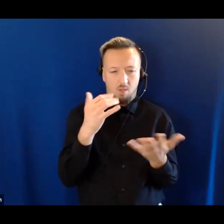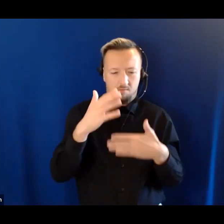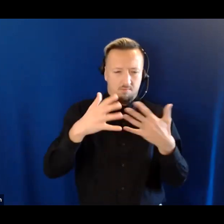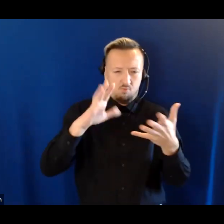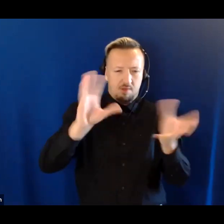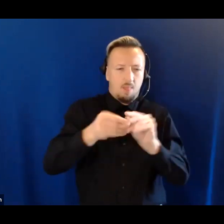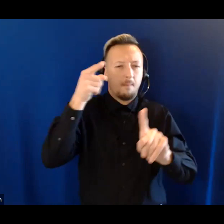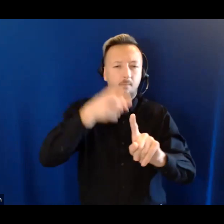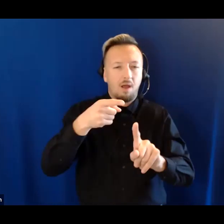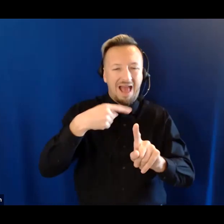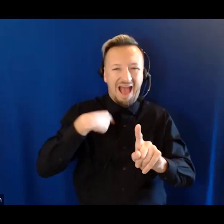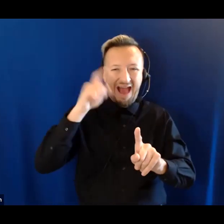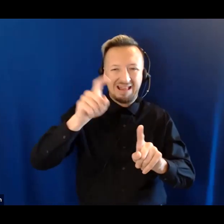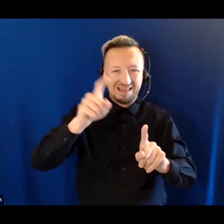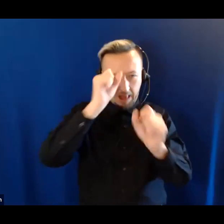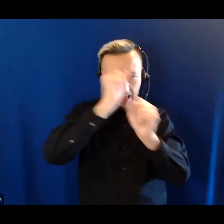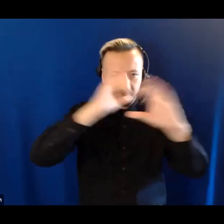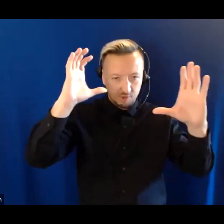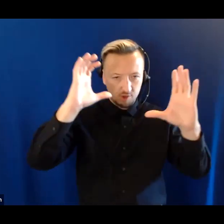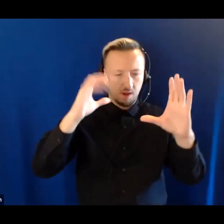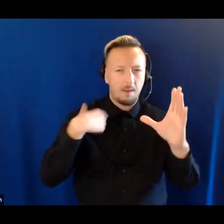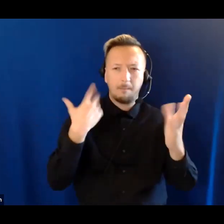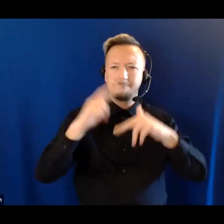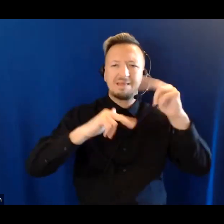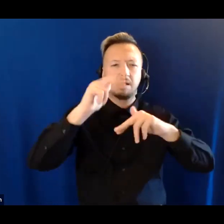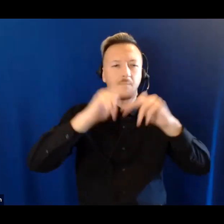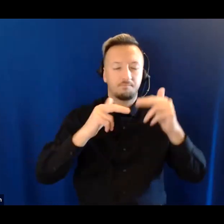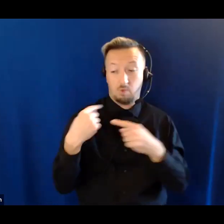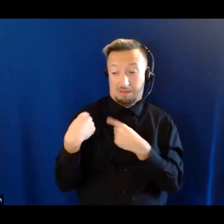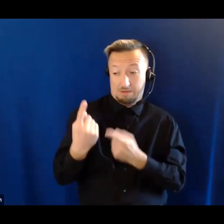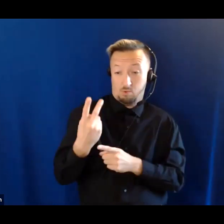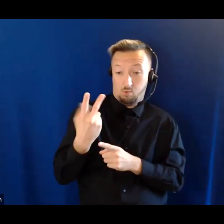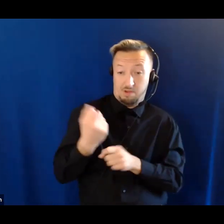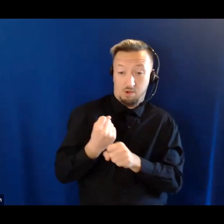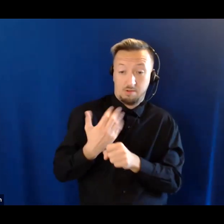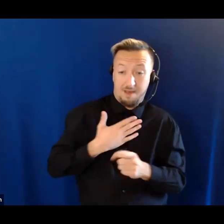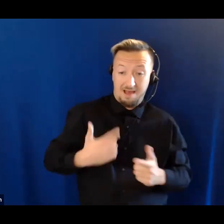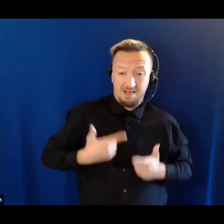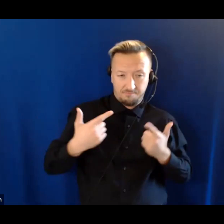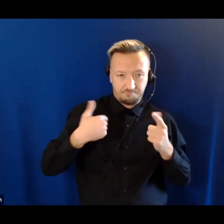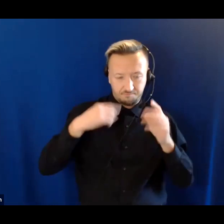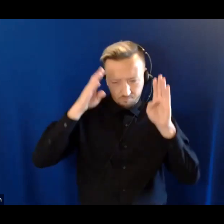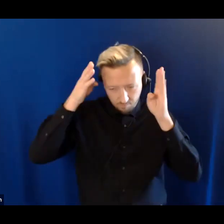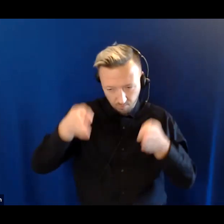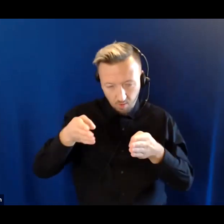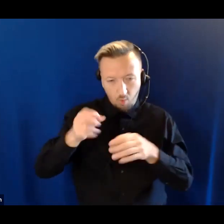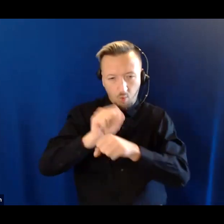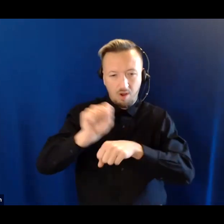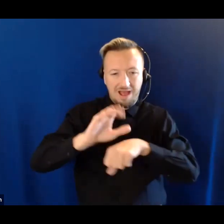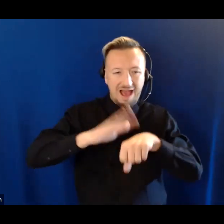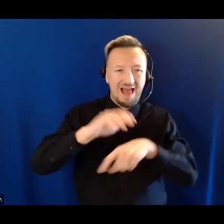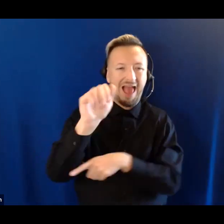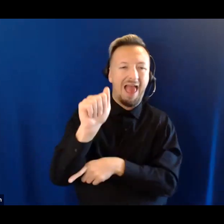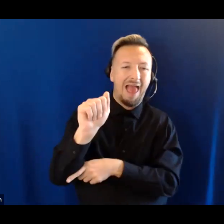build. So the last few years of my life, I've been dedicated and committed to the work of abolition. So thinking about not only